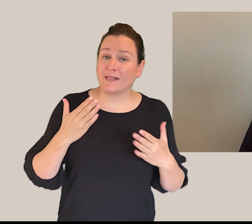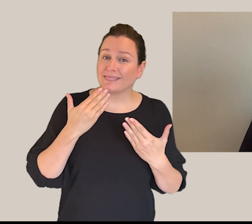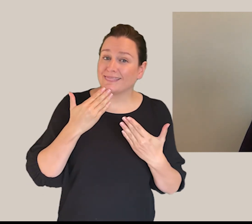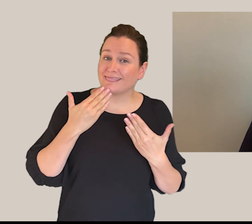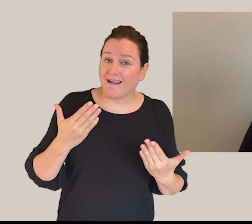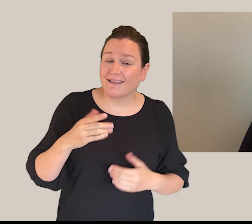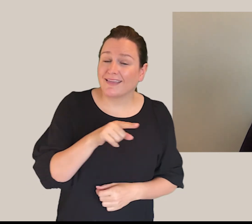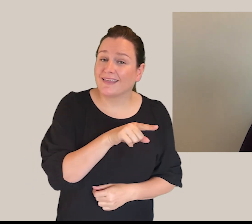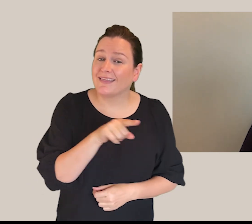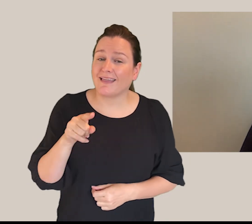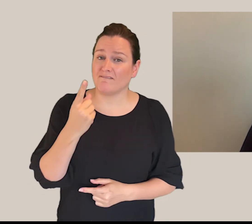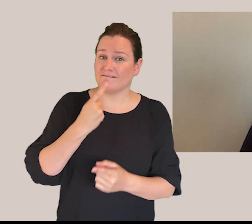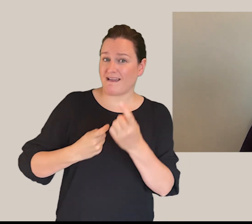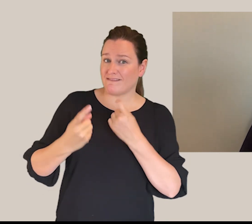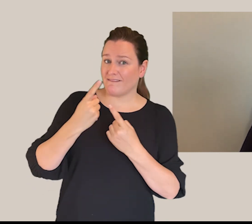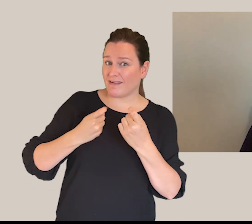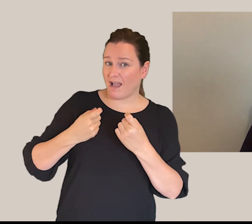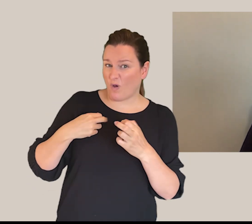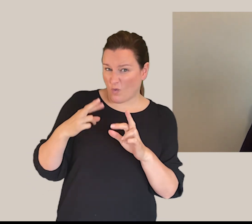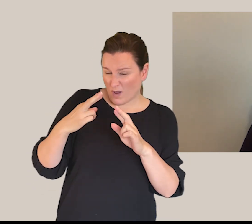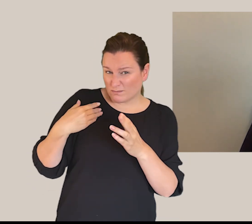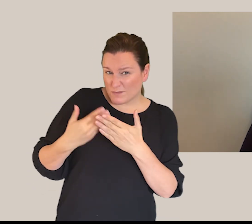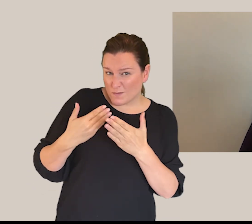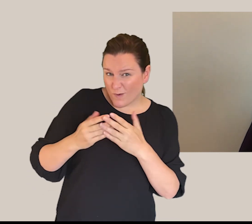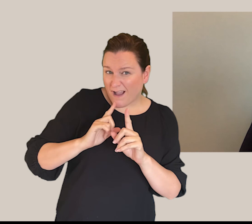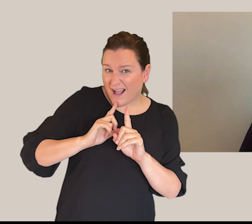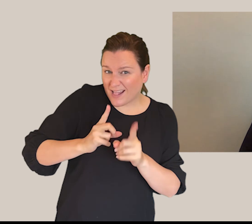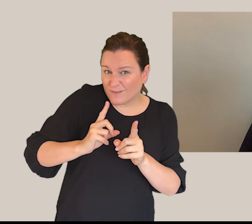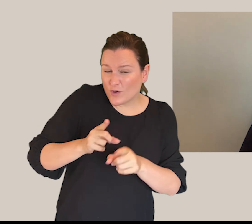your questions. I really hope I've been able to answer them